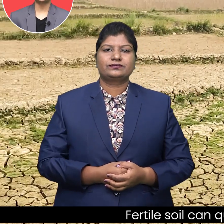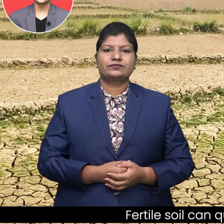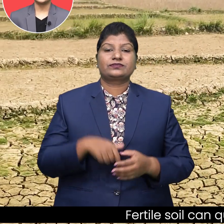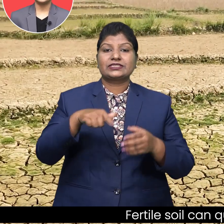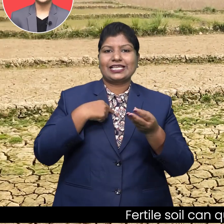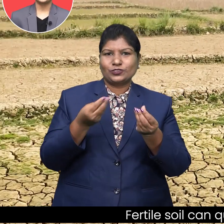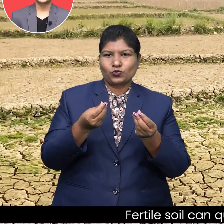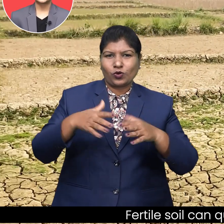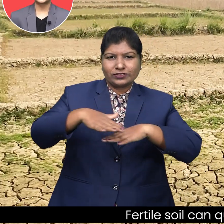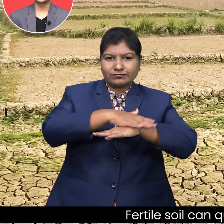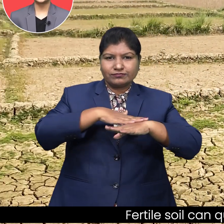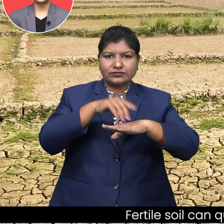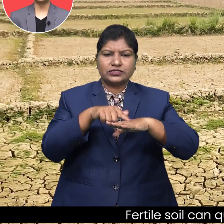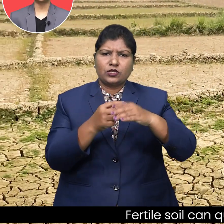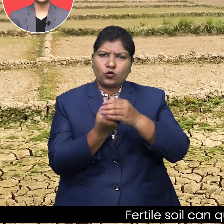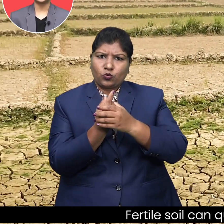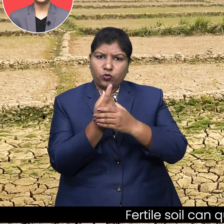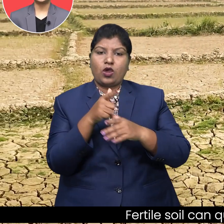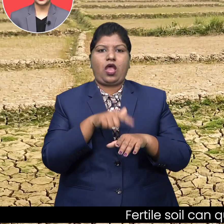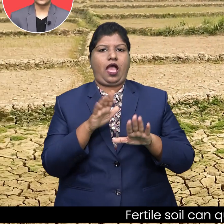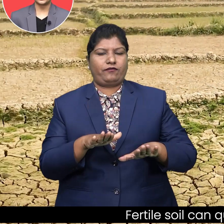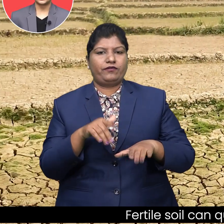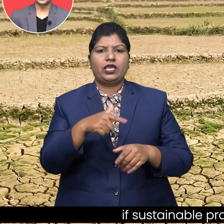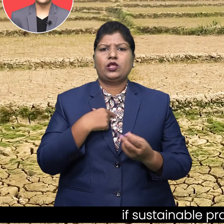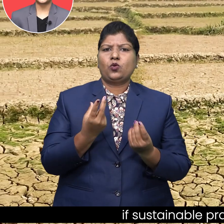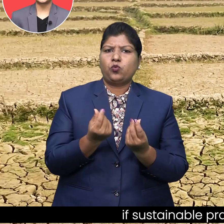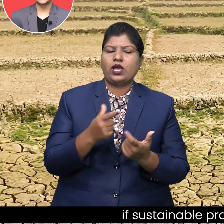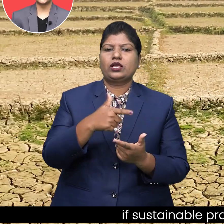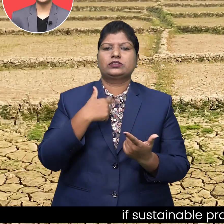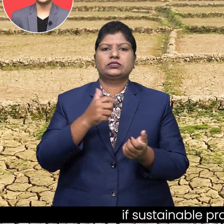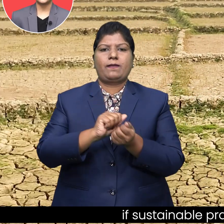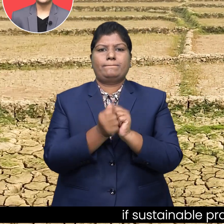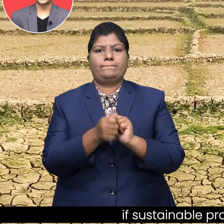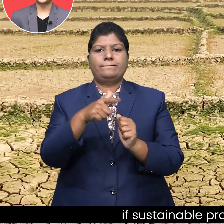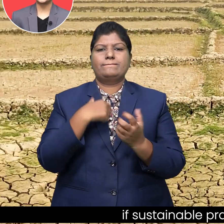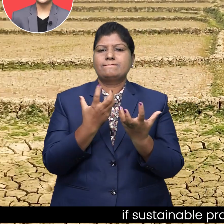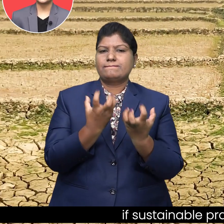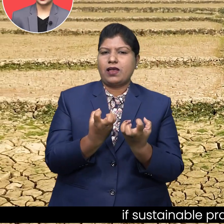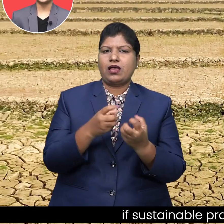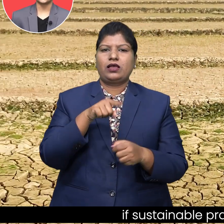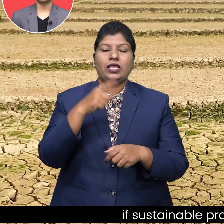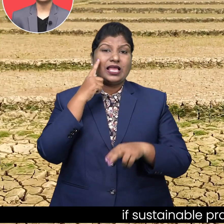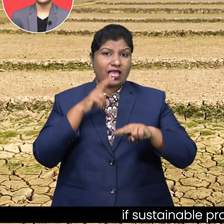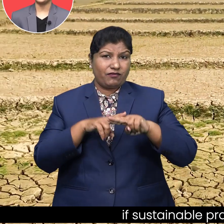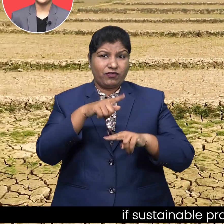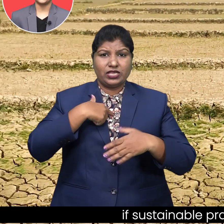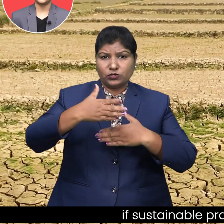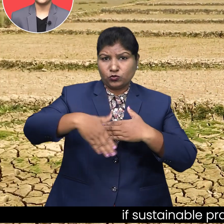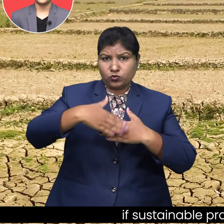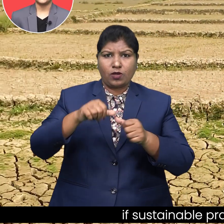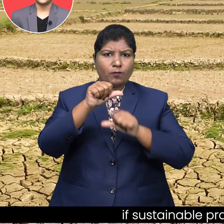Fertile soil can quickly be turned barren if sustainable practices are not